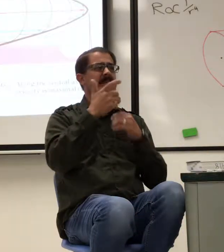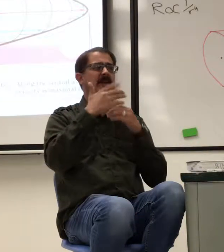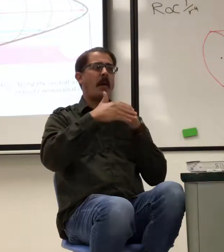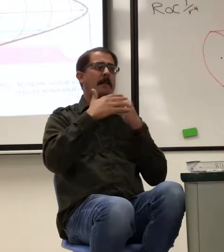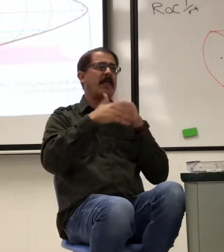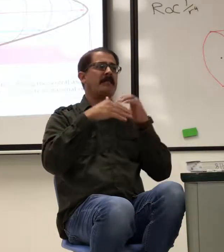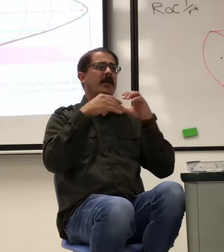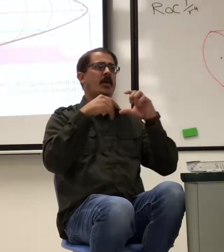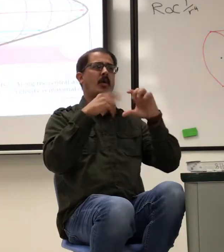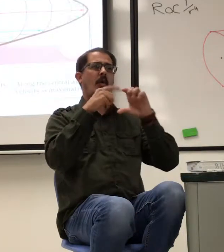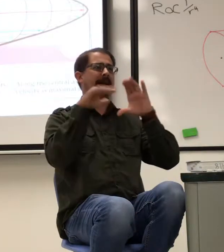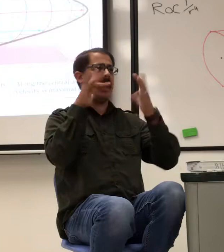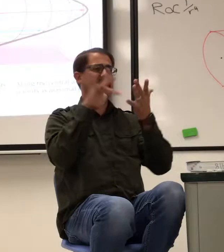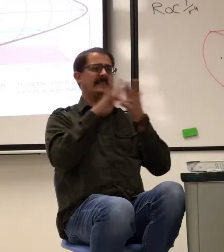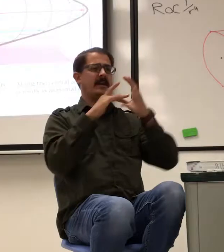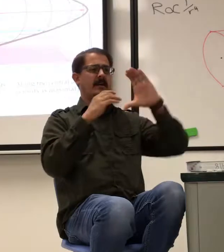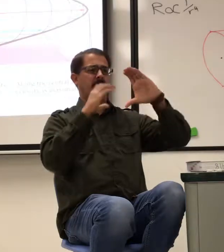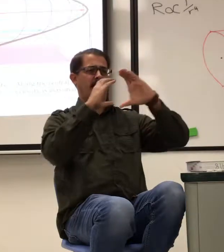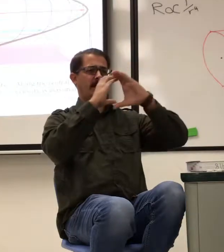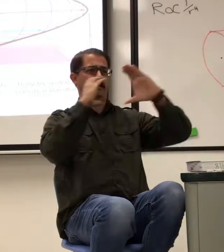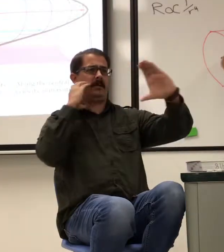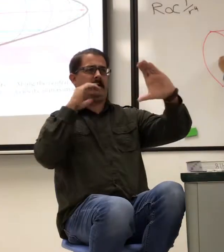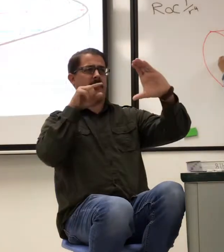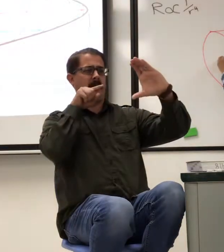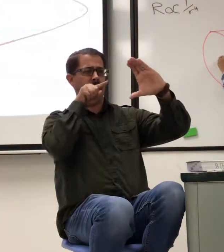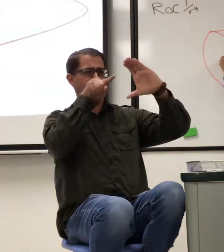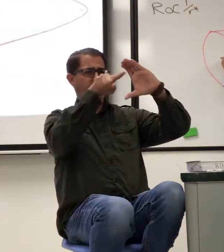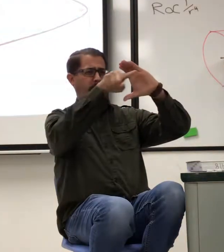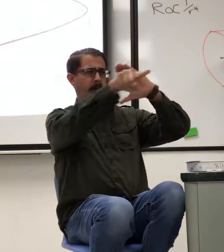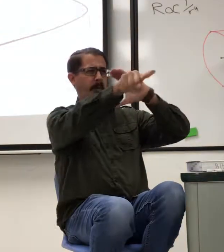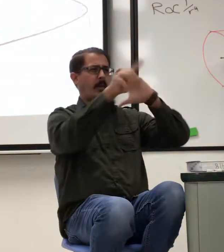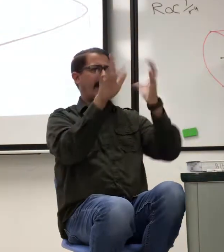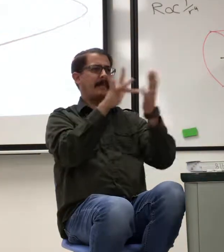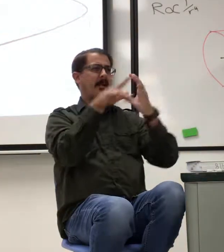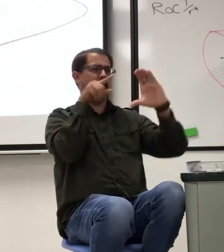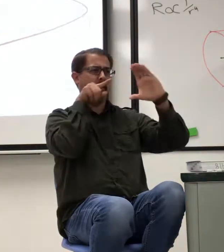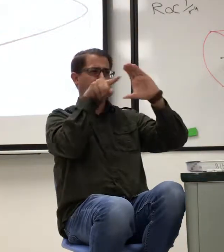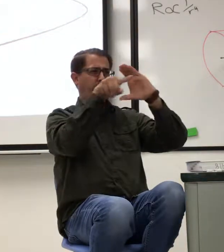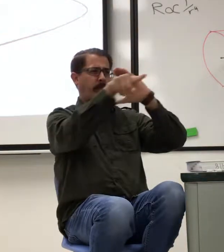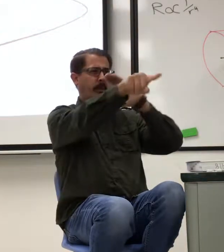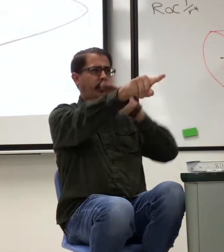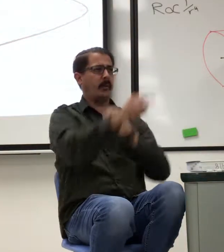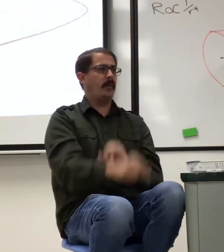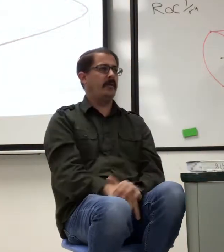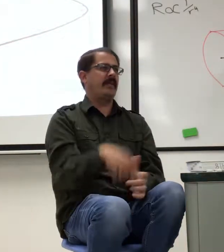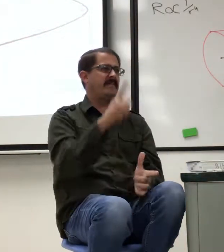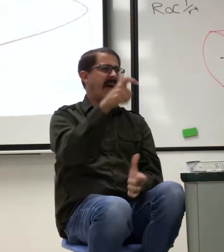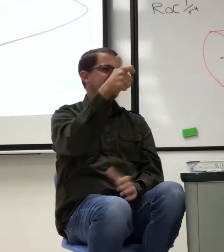blood flow. The velocity of blood flow will be the fastest right in the middle.